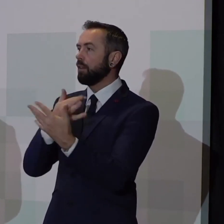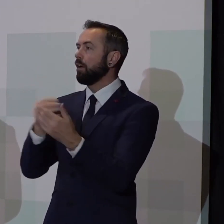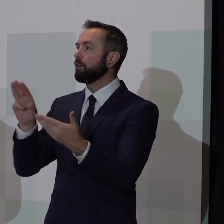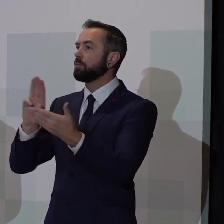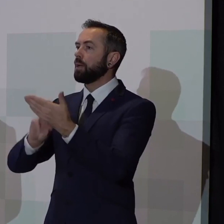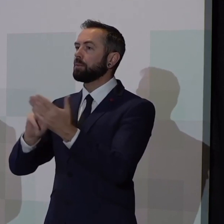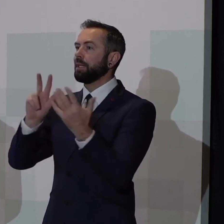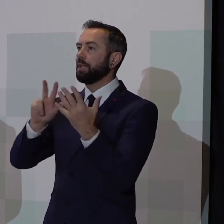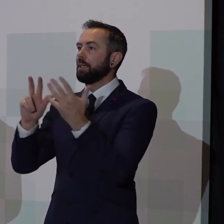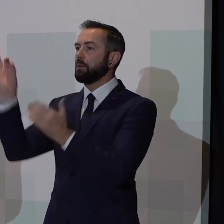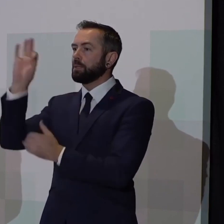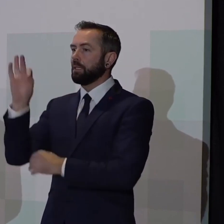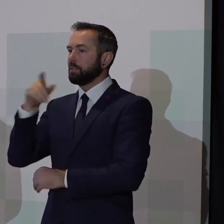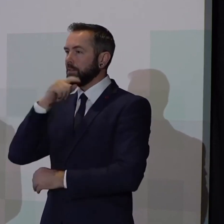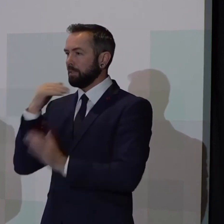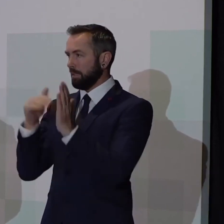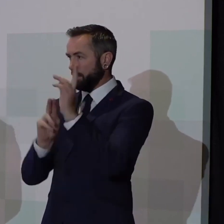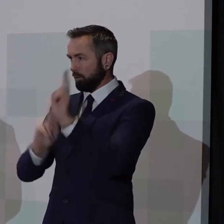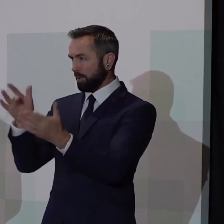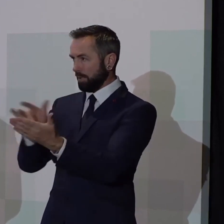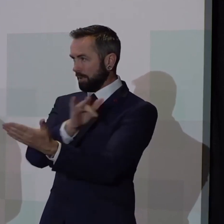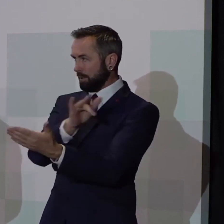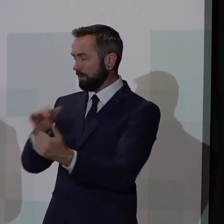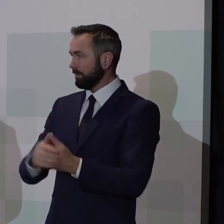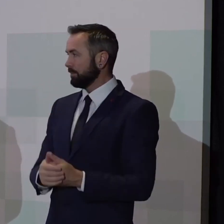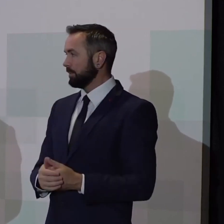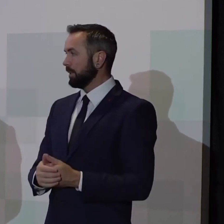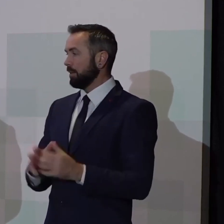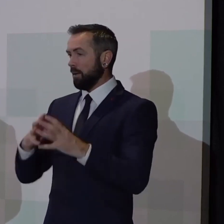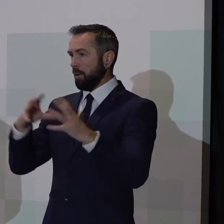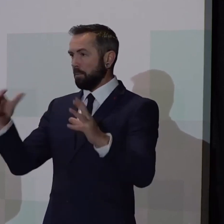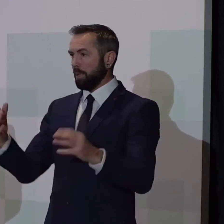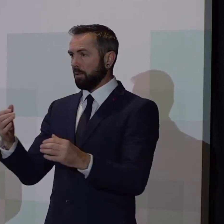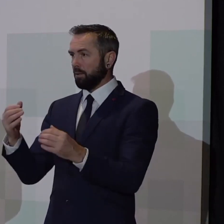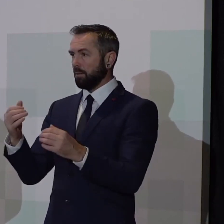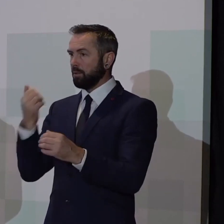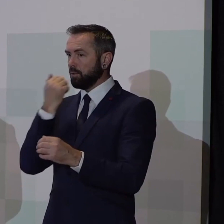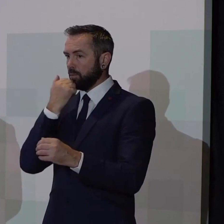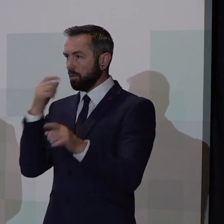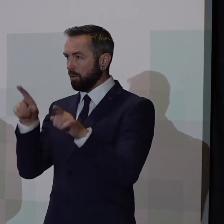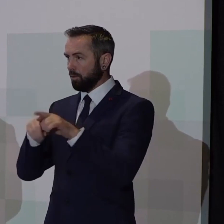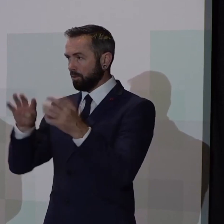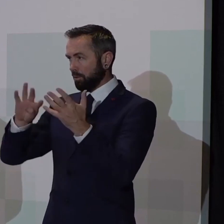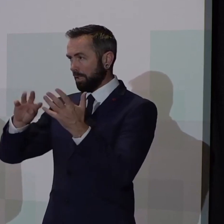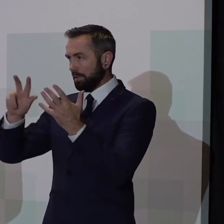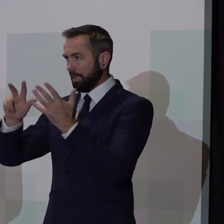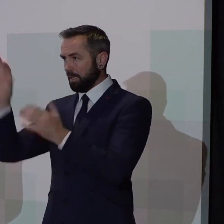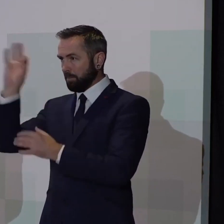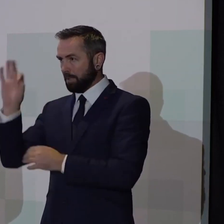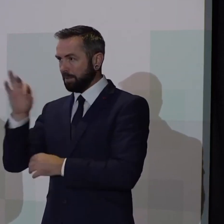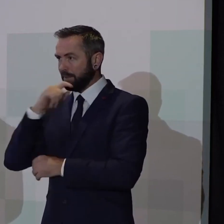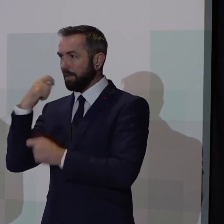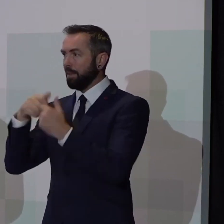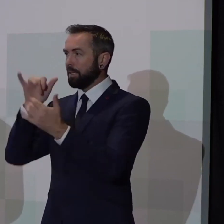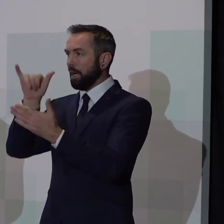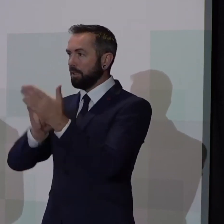members, 88%, favoured deletion. An even larger majority, 98%, recommended that the article